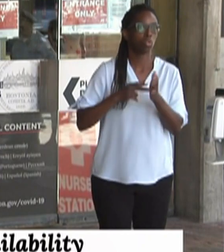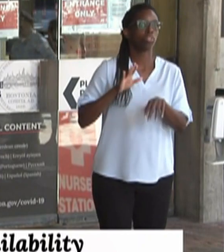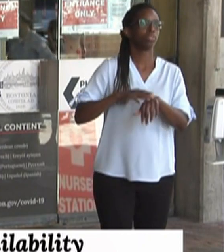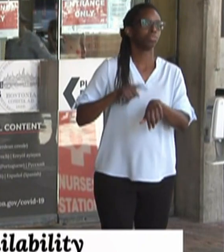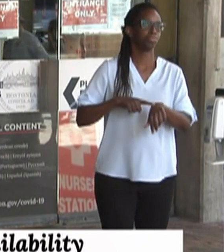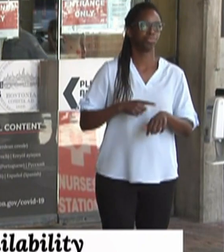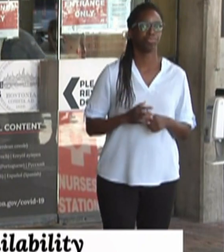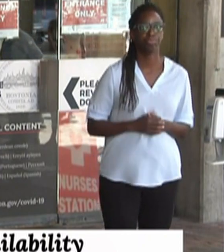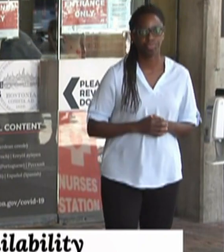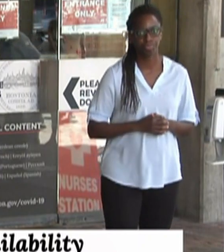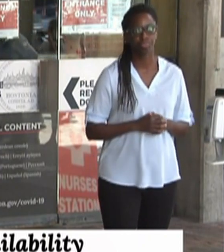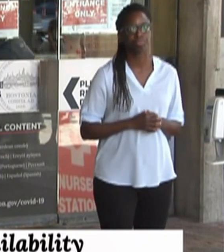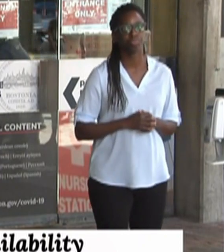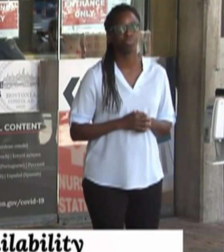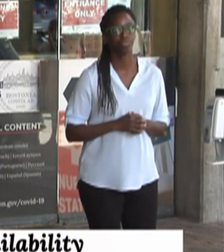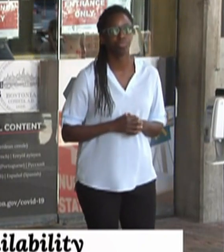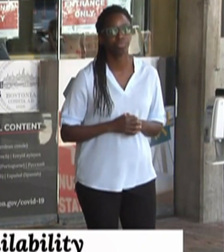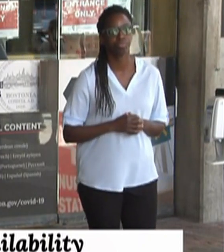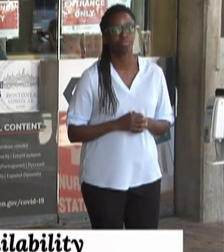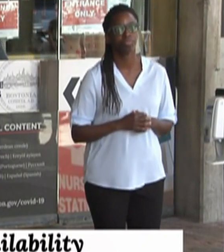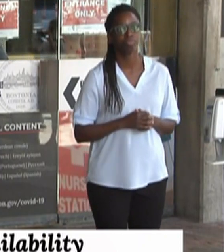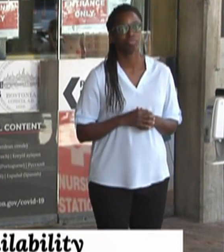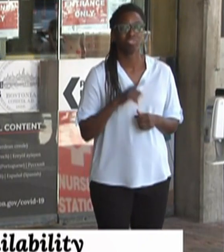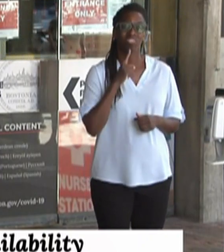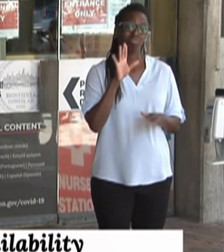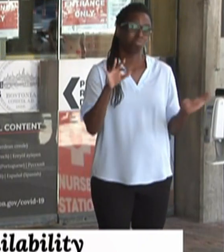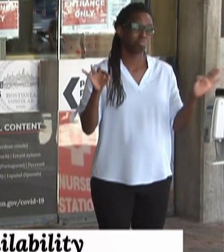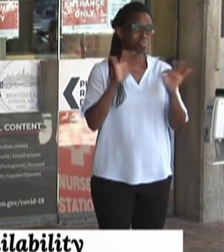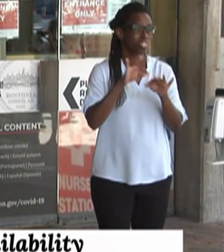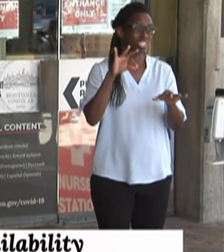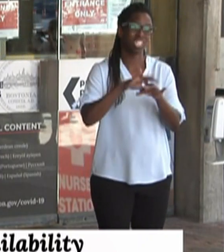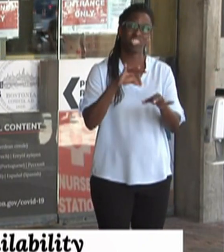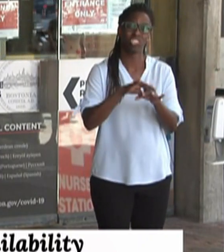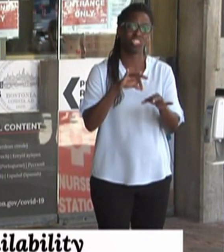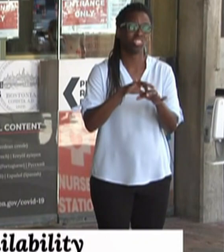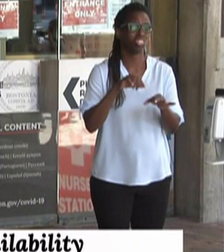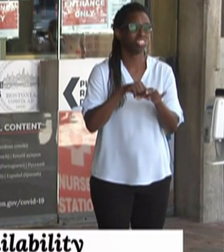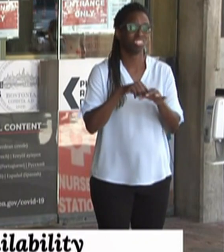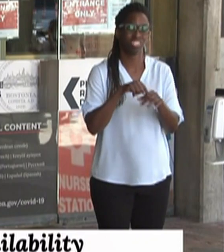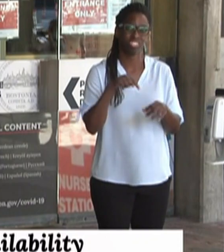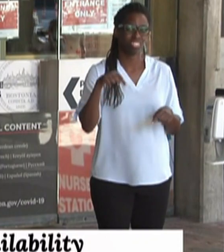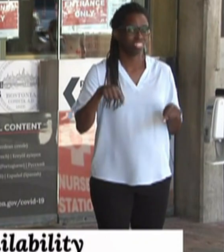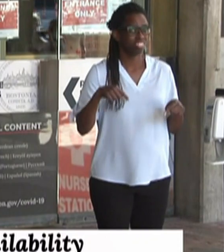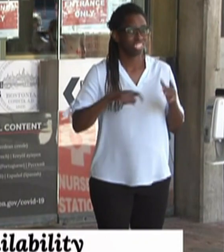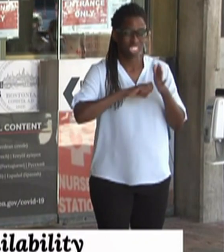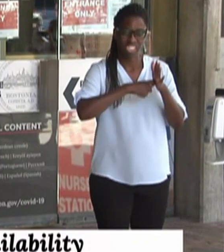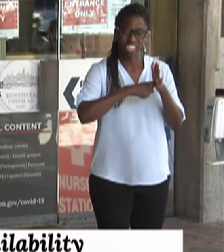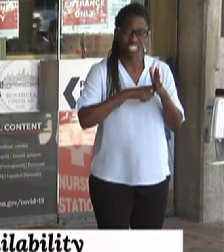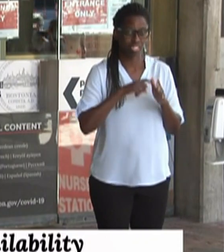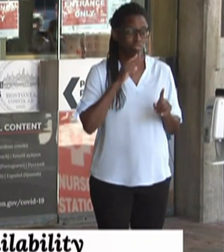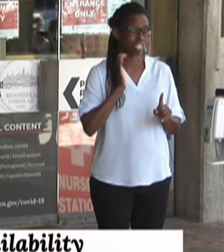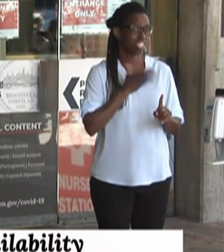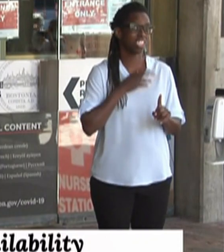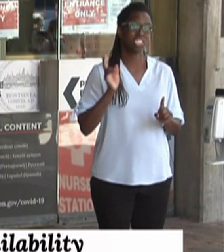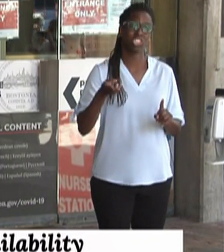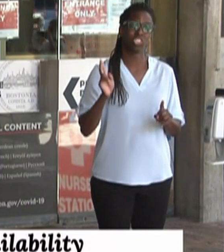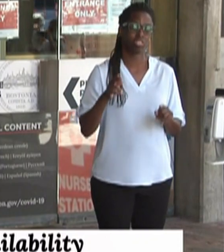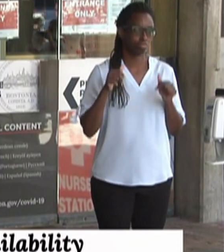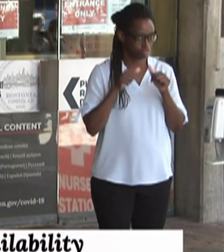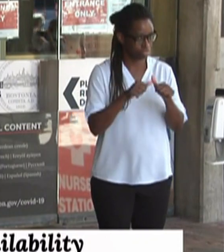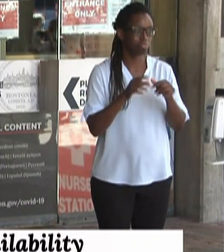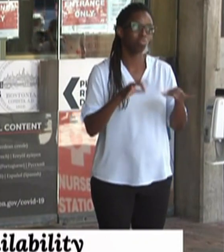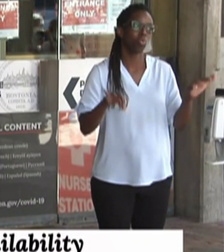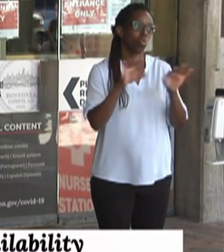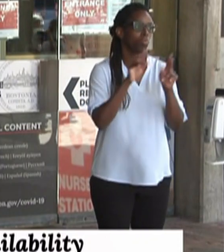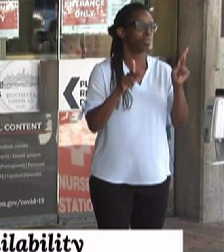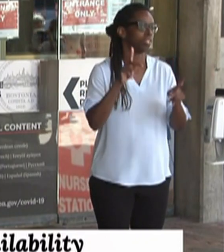important presidential election in our lifetime is going to be in November. And every 4 years it's that way, because every 4 years the president sets the tone